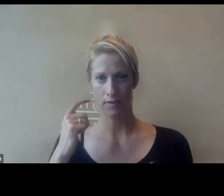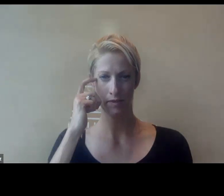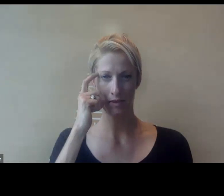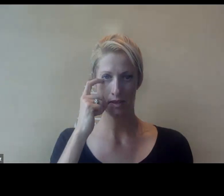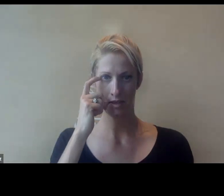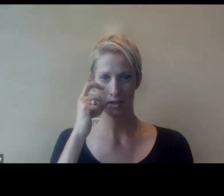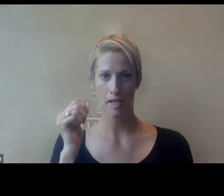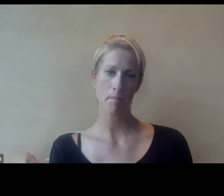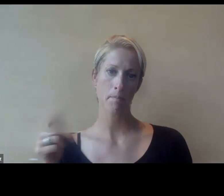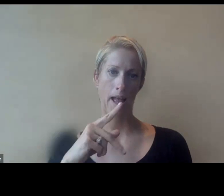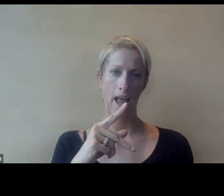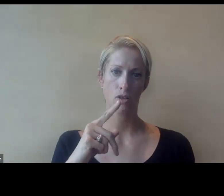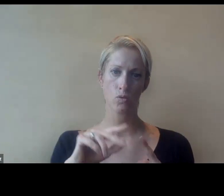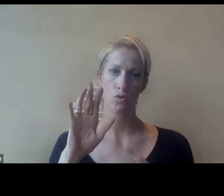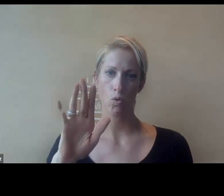economy.